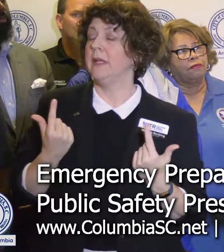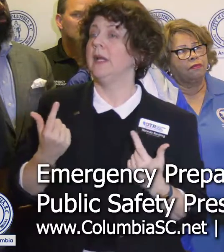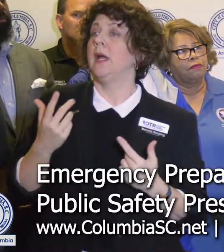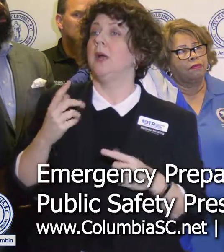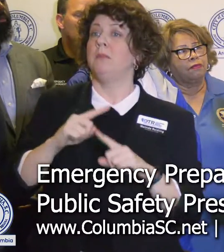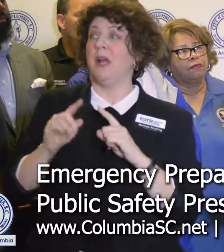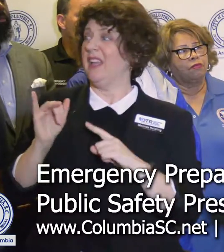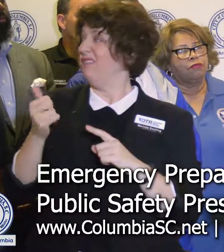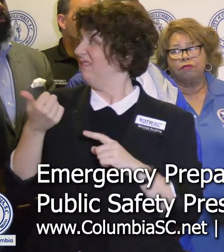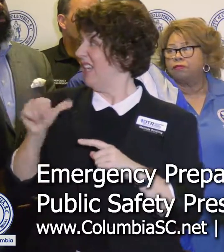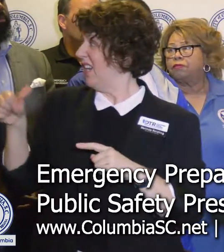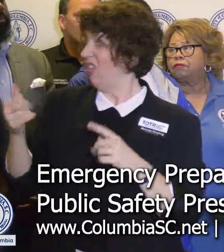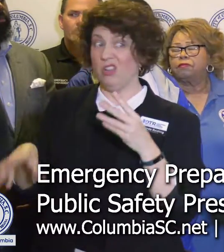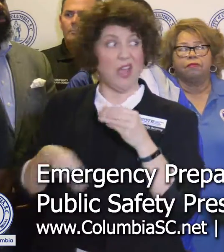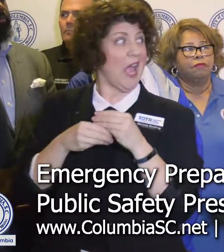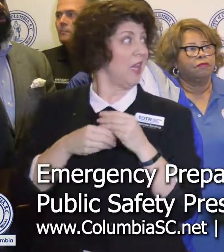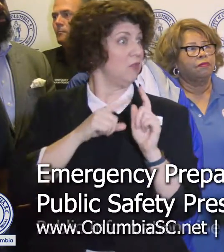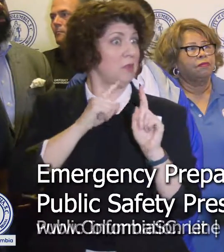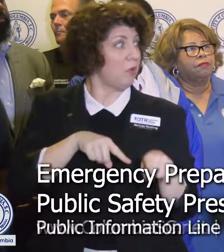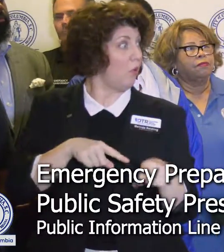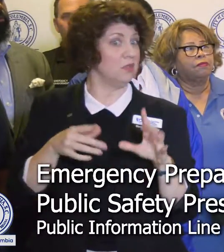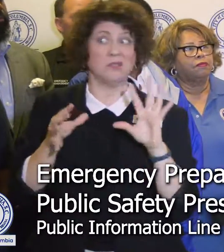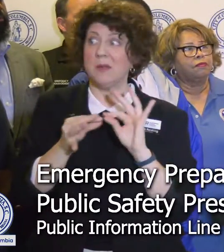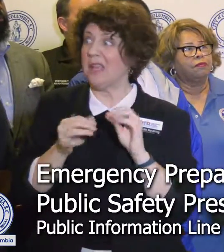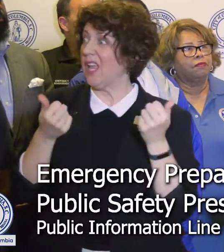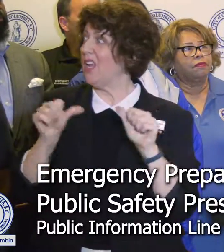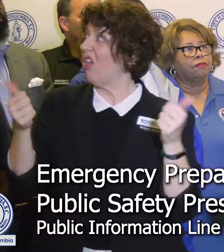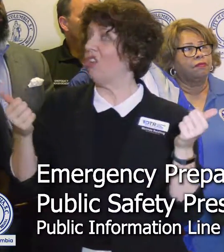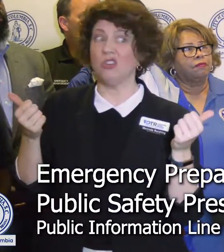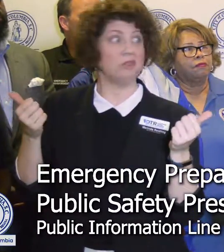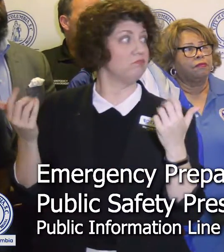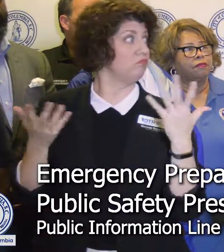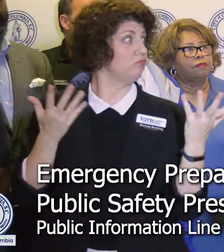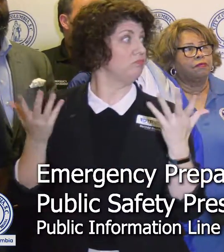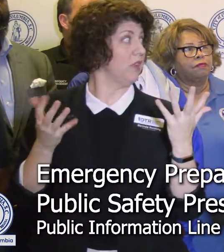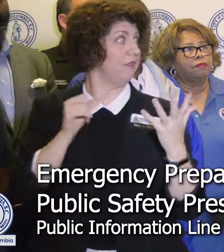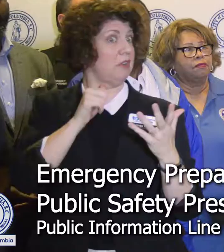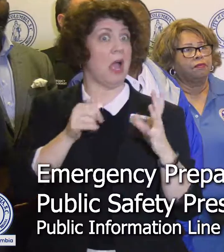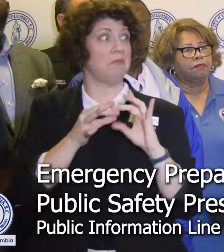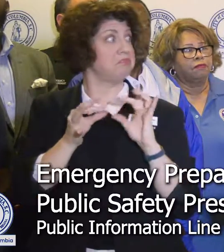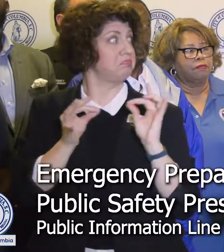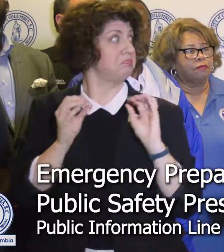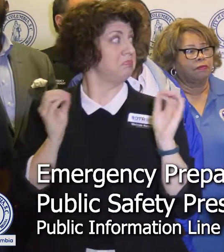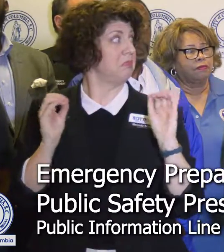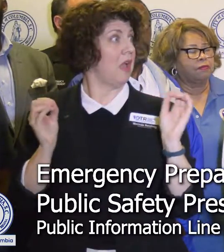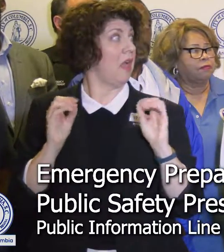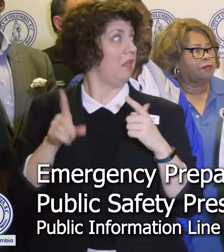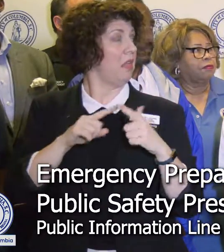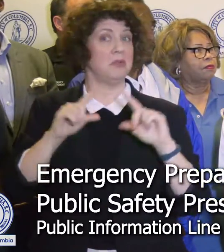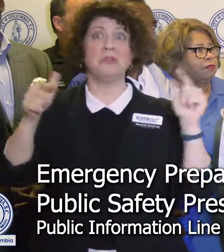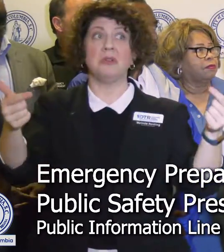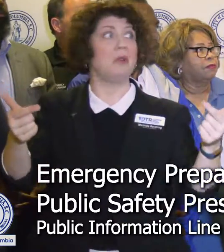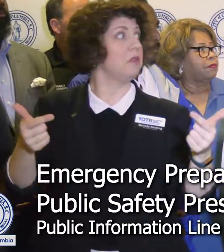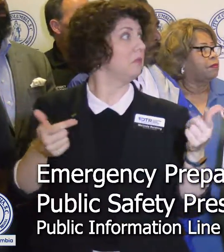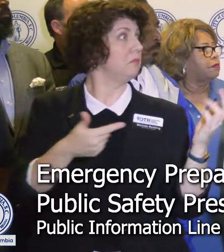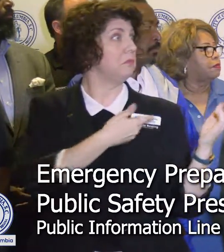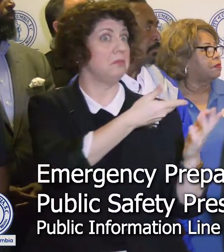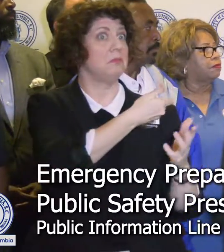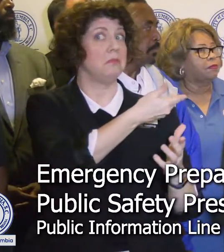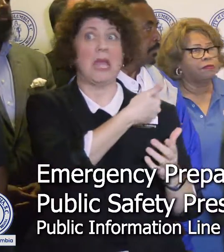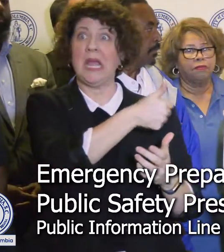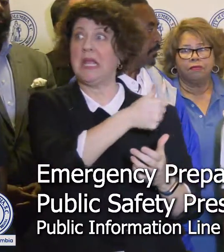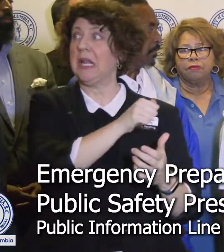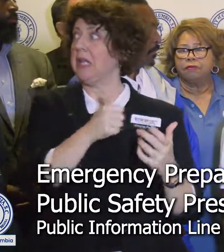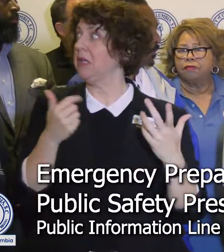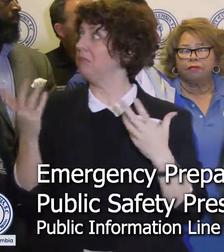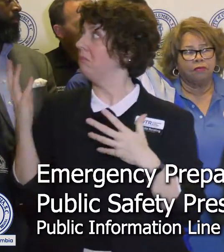else has a report they want to give or a statement to make, we can go straight into any questions that the press might have. I missed something? Okay,